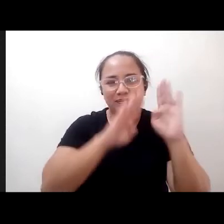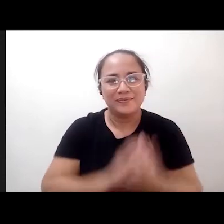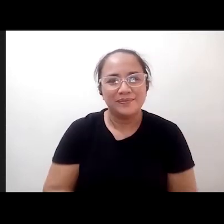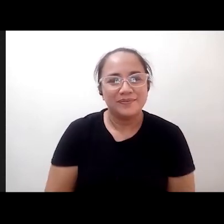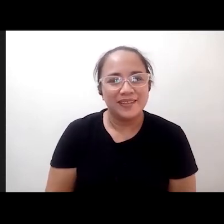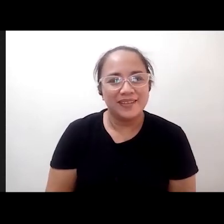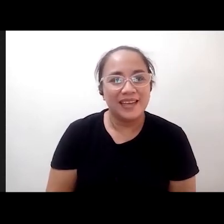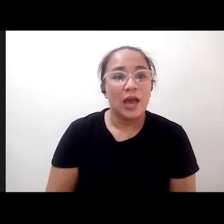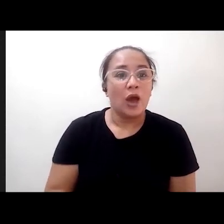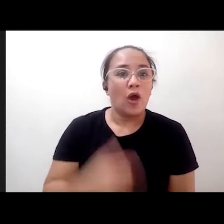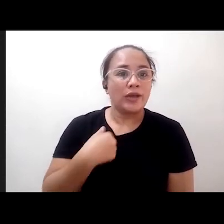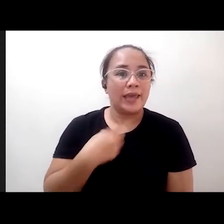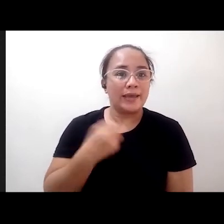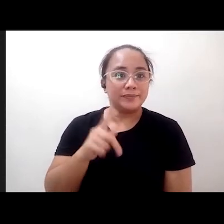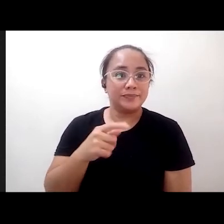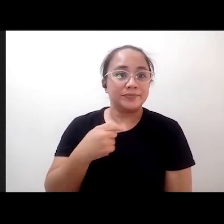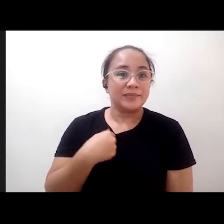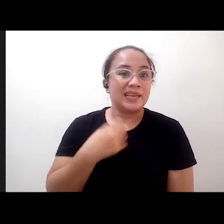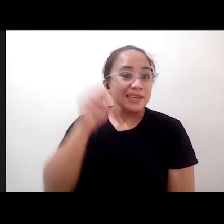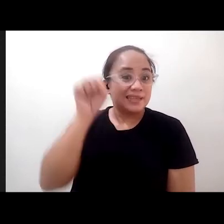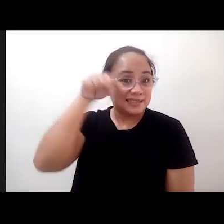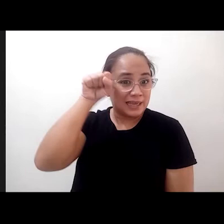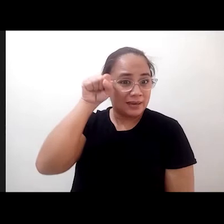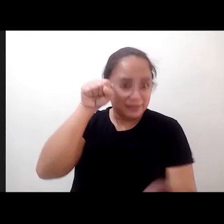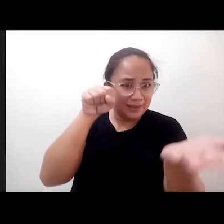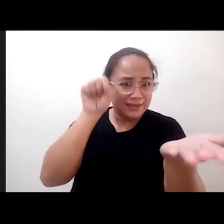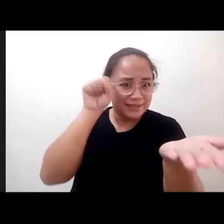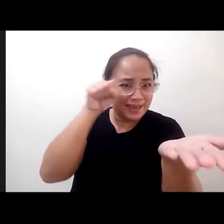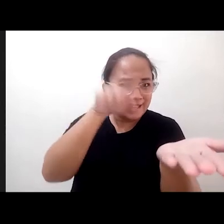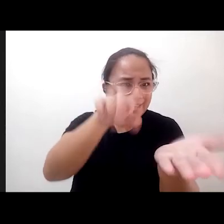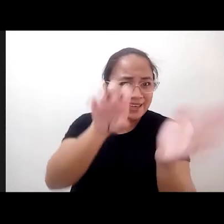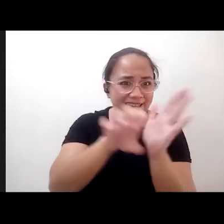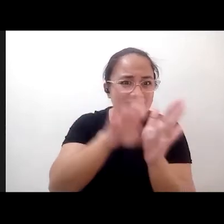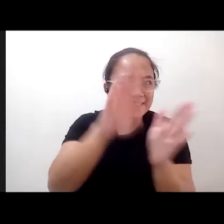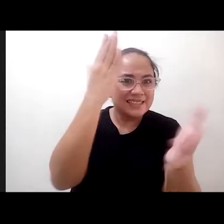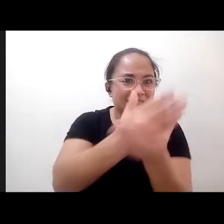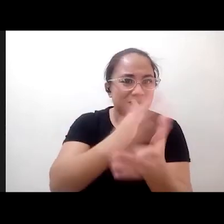Okay, so Jacques, can you stop sharing?